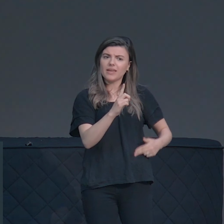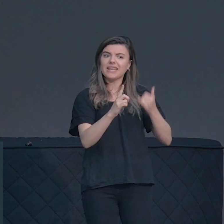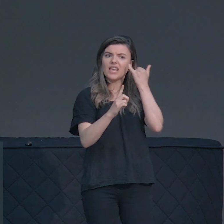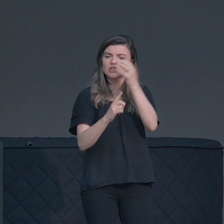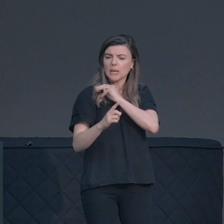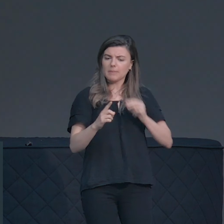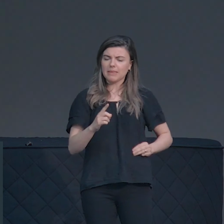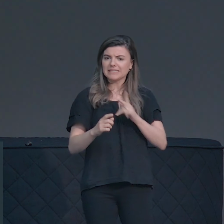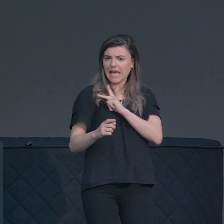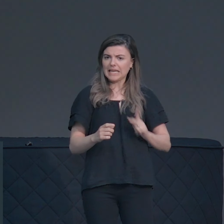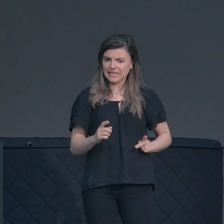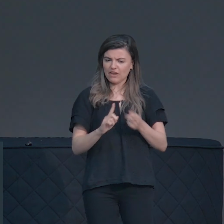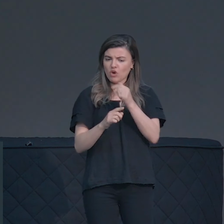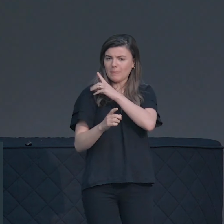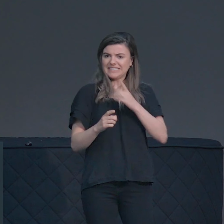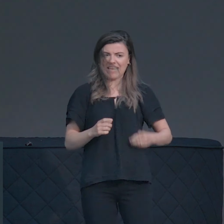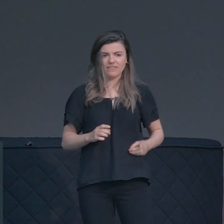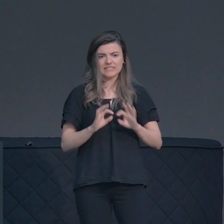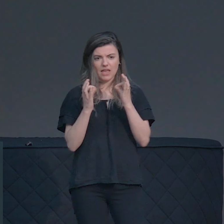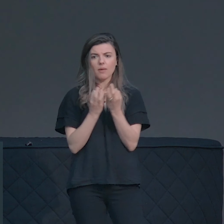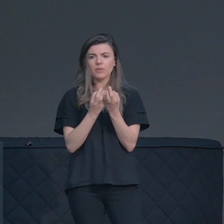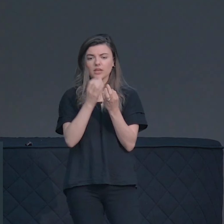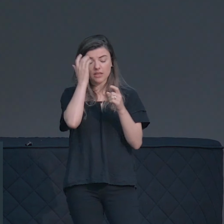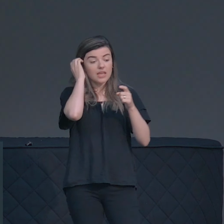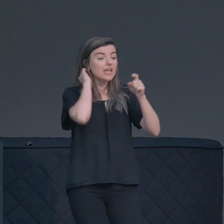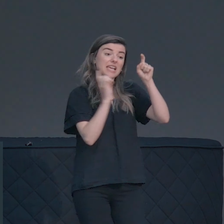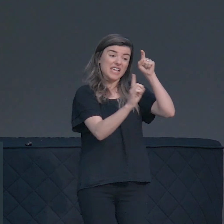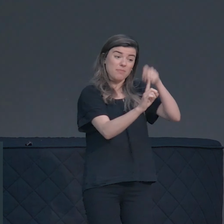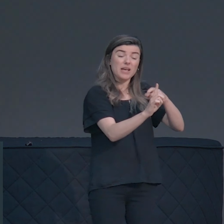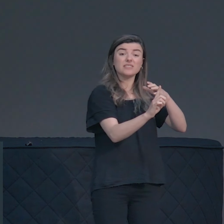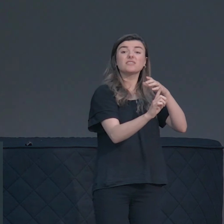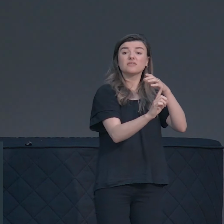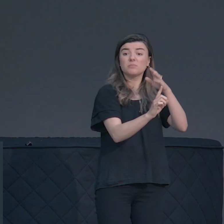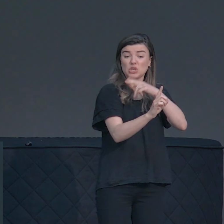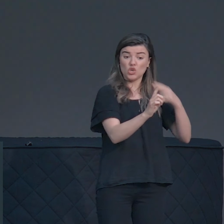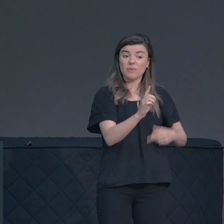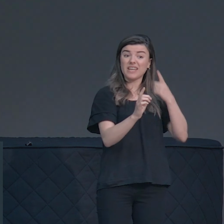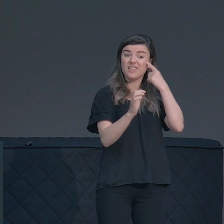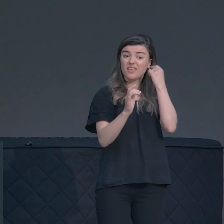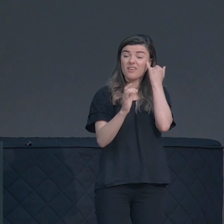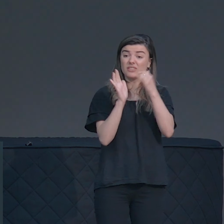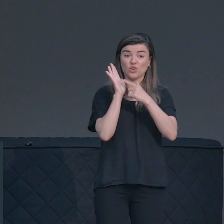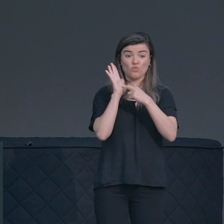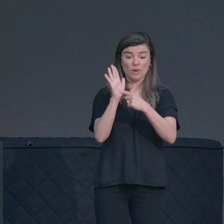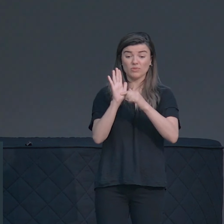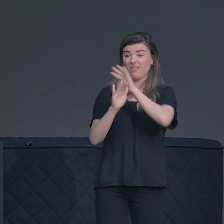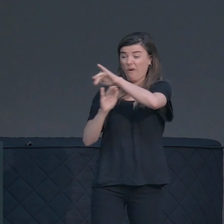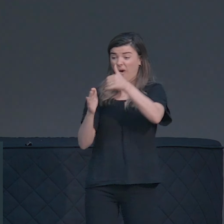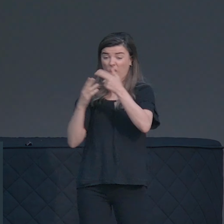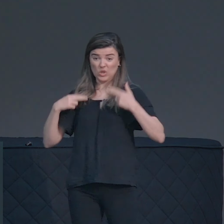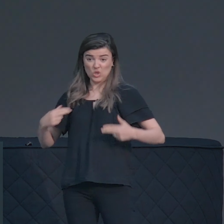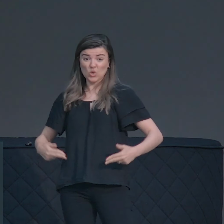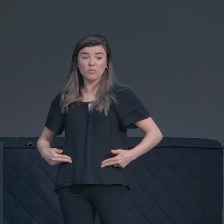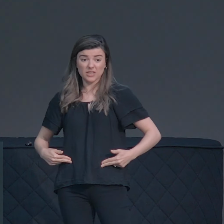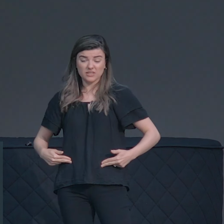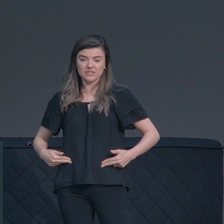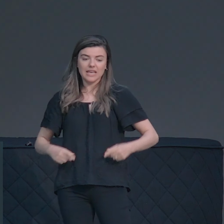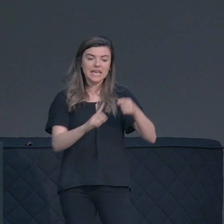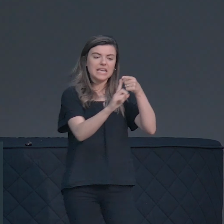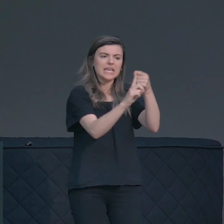throne. Jesus must be human if he's going to be a representative for all humans. Like the first